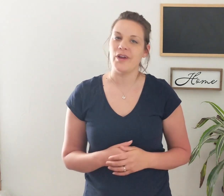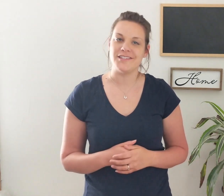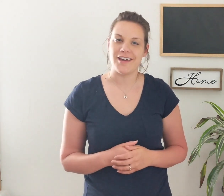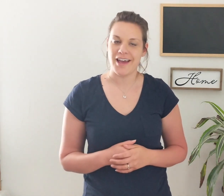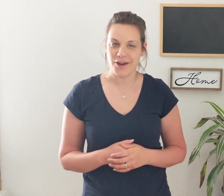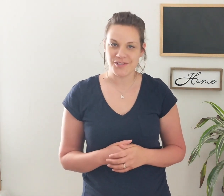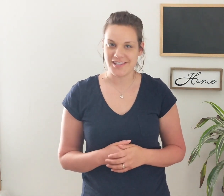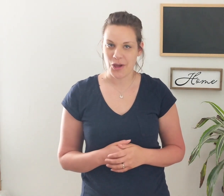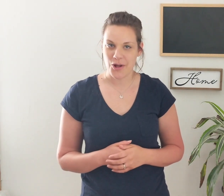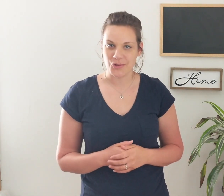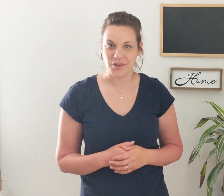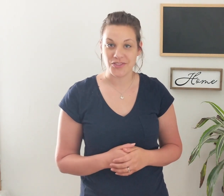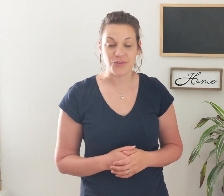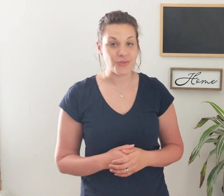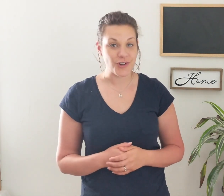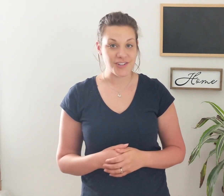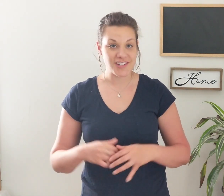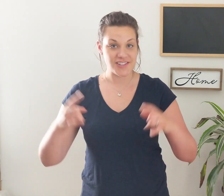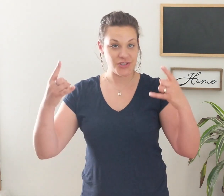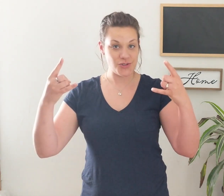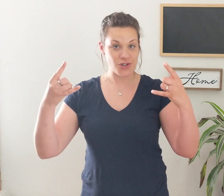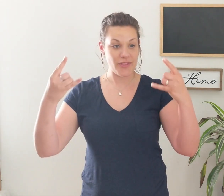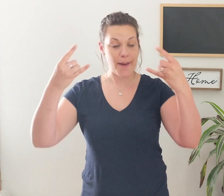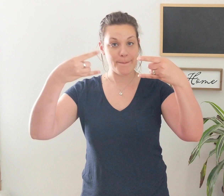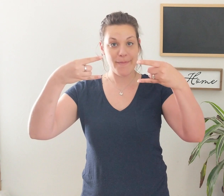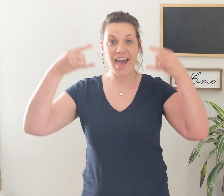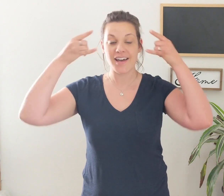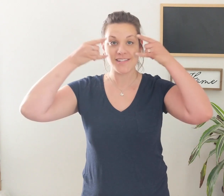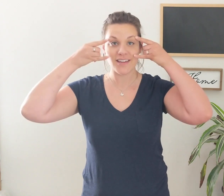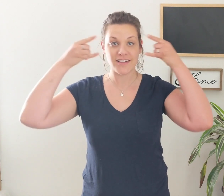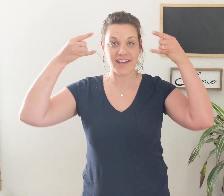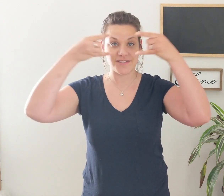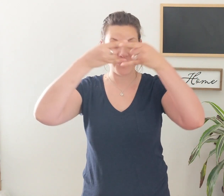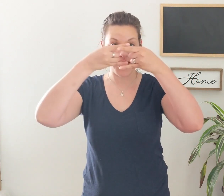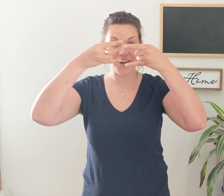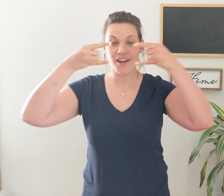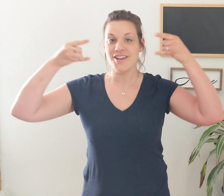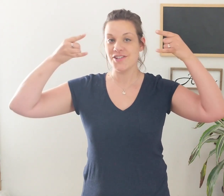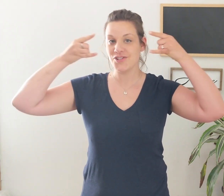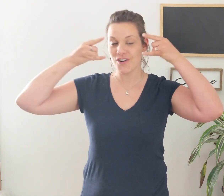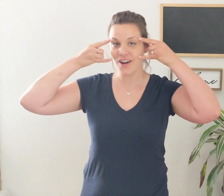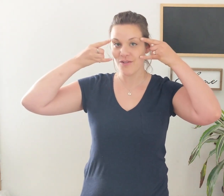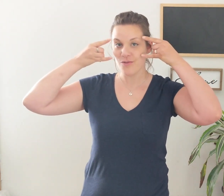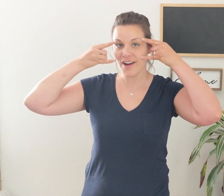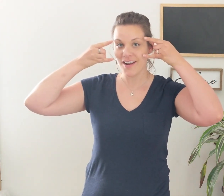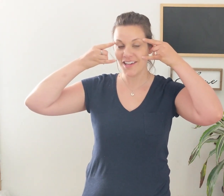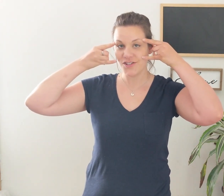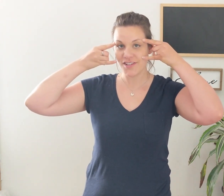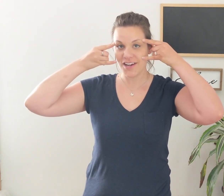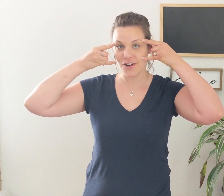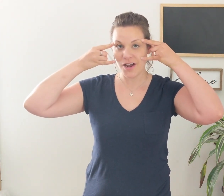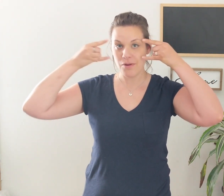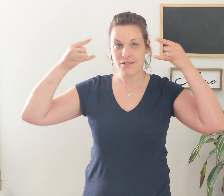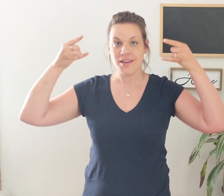ways on how to say Halloween. The first is to show that mask classifier, start it off right on each side of your eyeballs